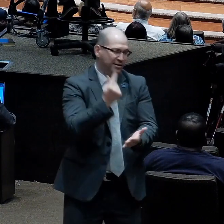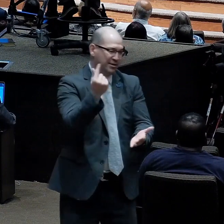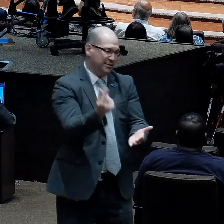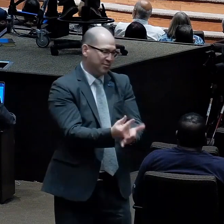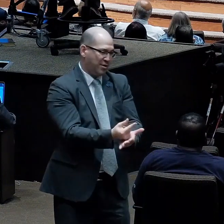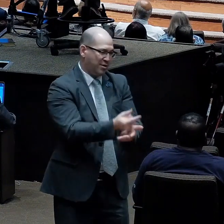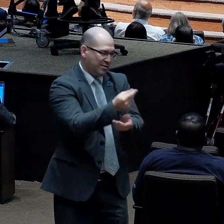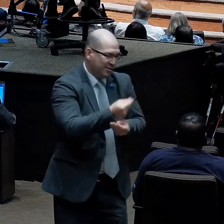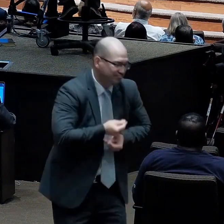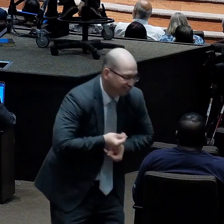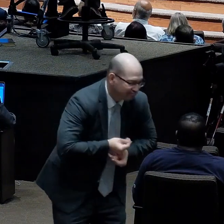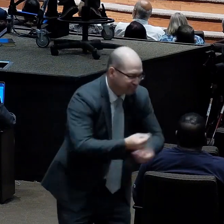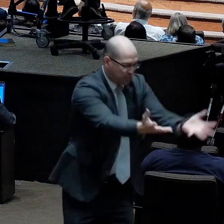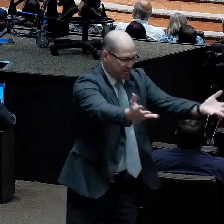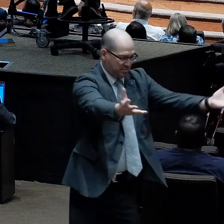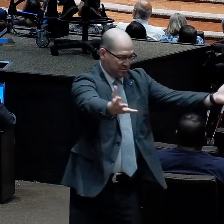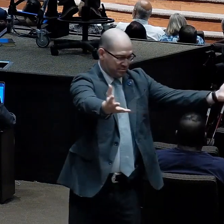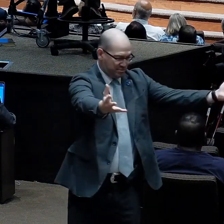Christ.